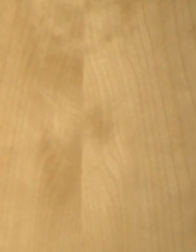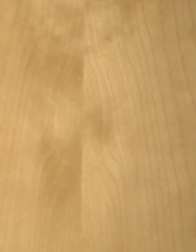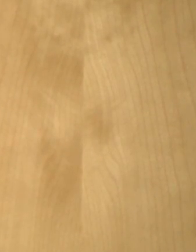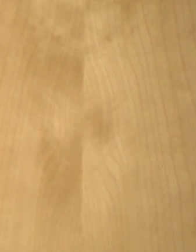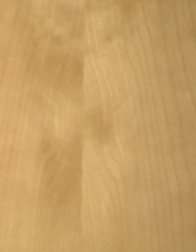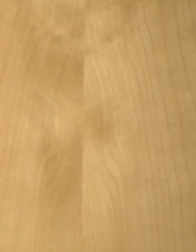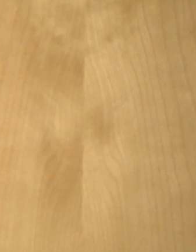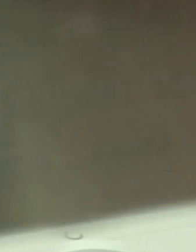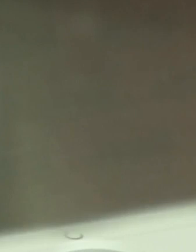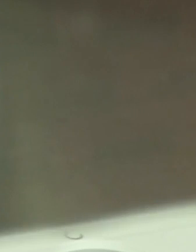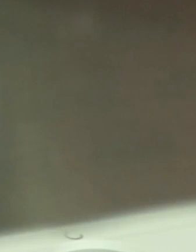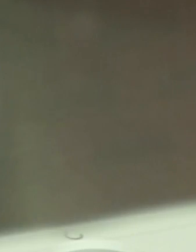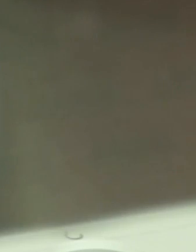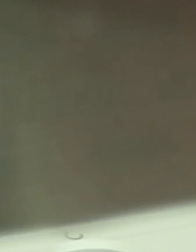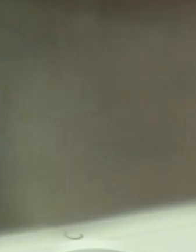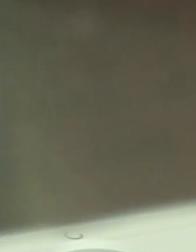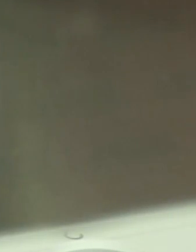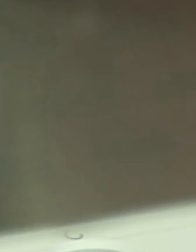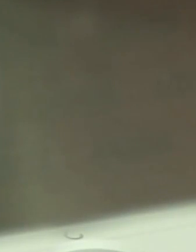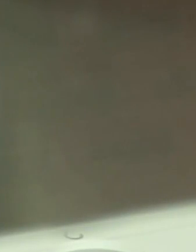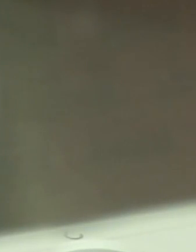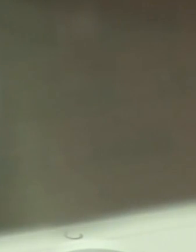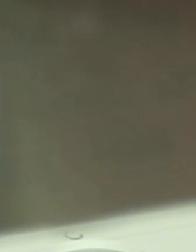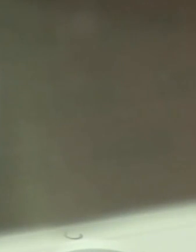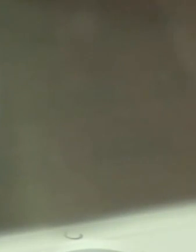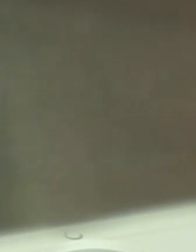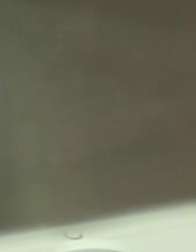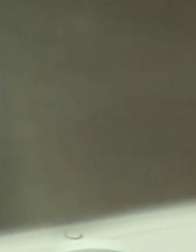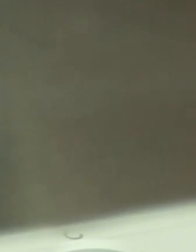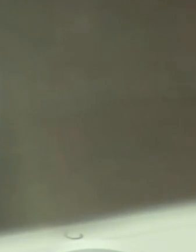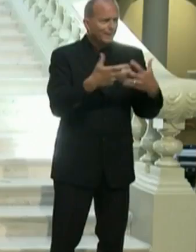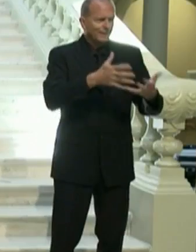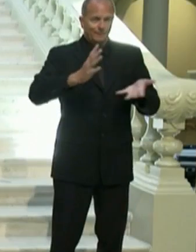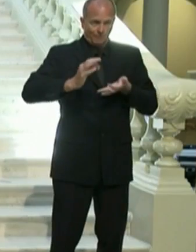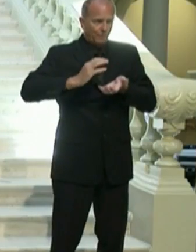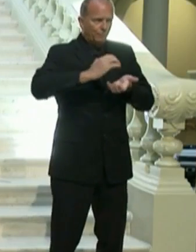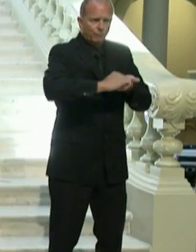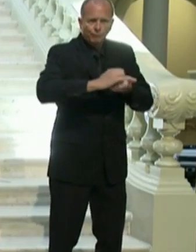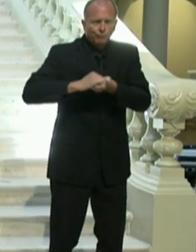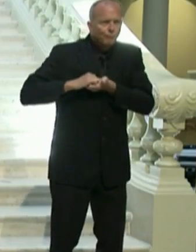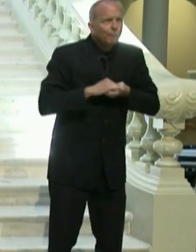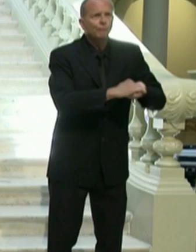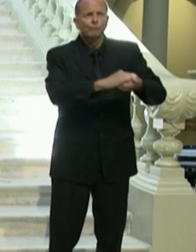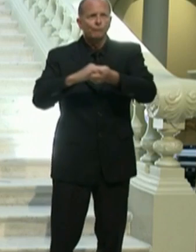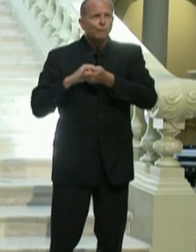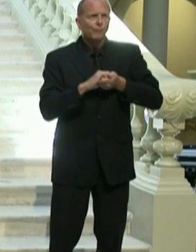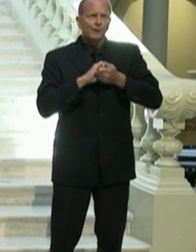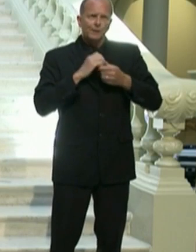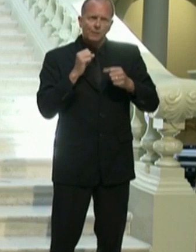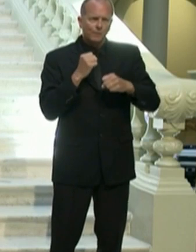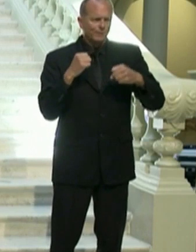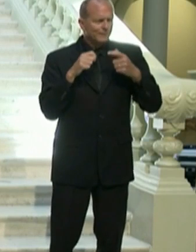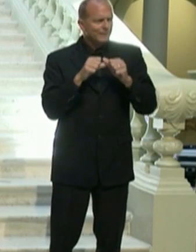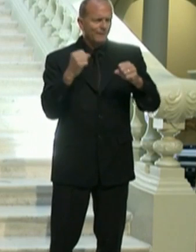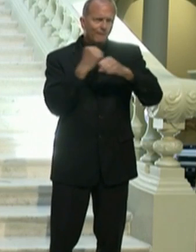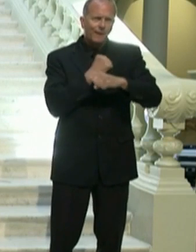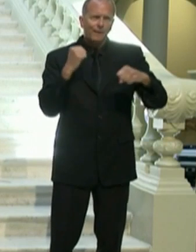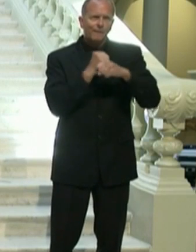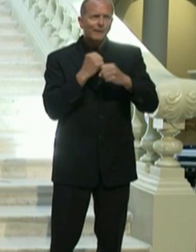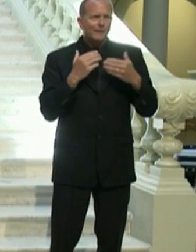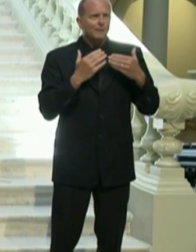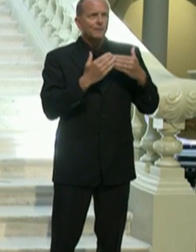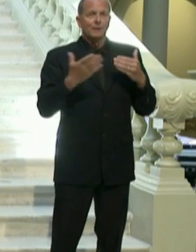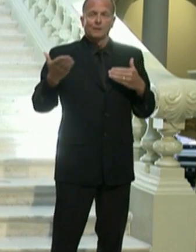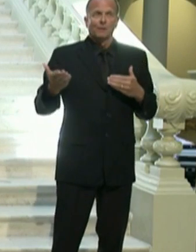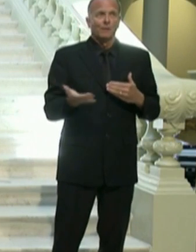important because now even asymptomatic people can get tested. So today I'm especially pleased to welcome a new partner in this